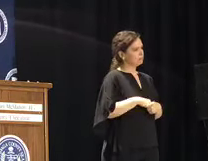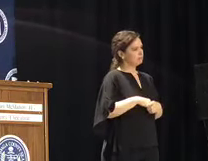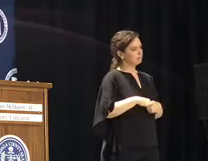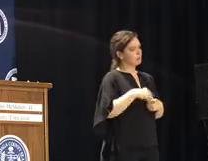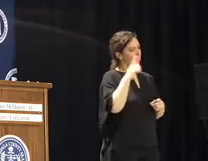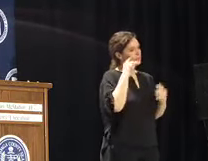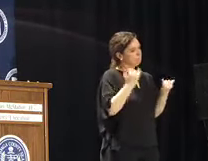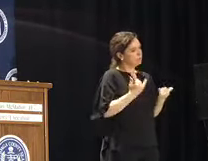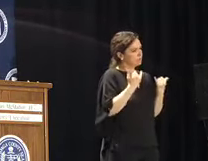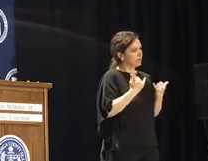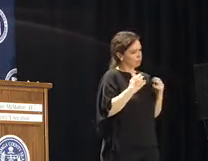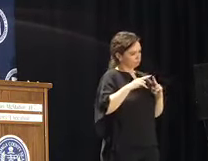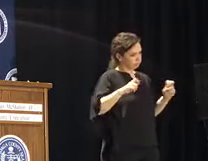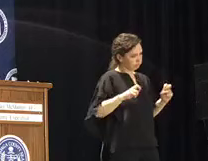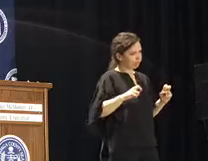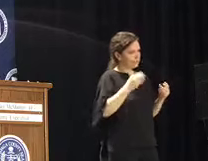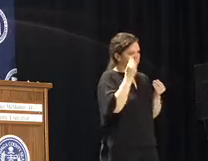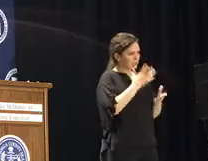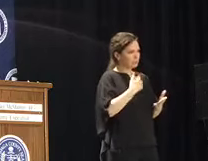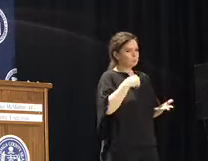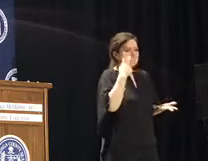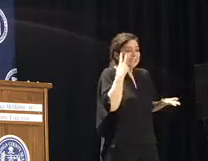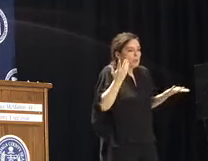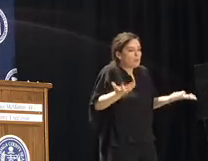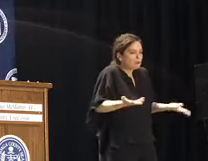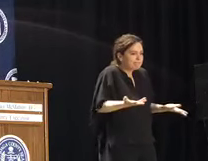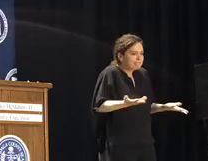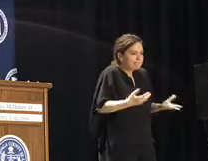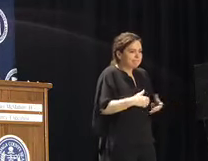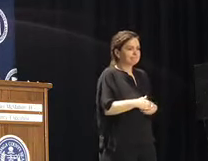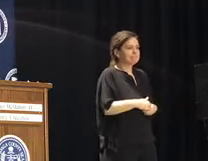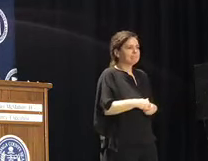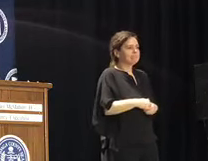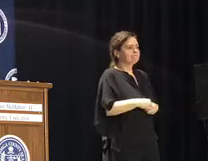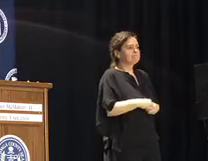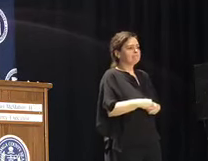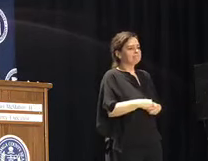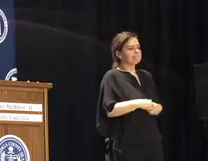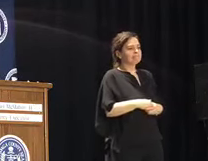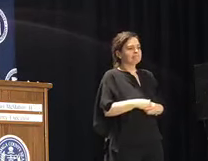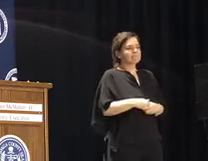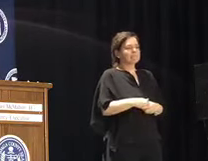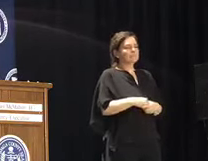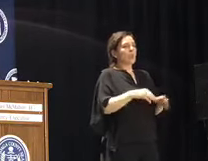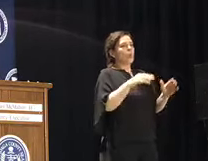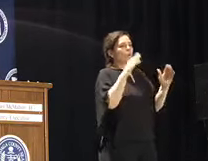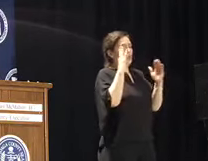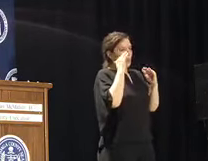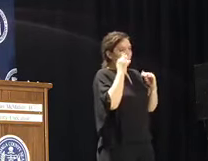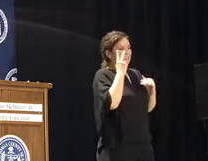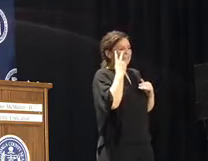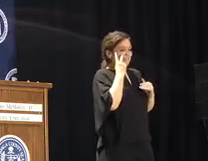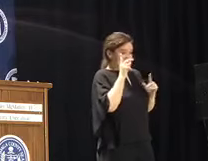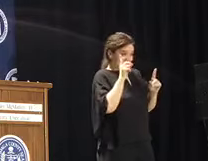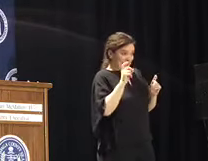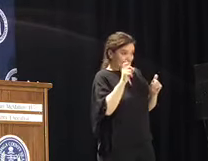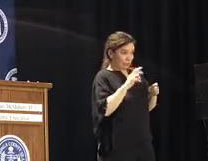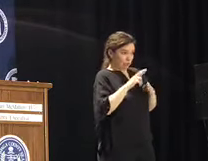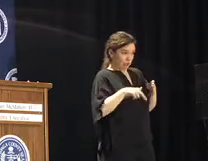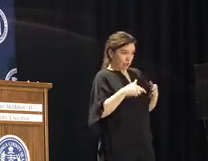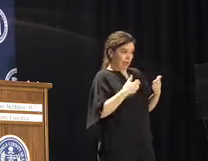is, I think, hopeful, is we got a lot of tests back. Now Dr. Gupta and her team got to go and do their jobs,